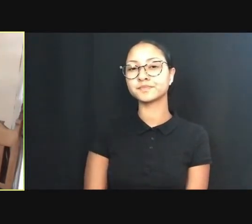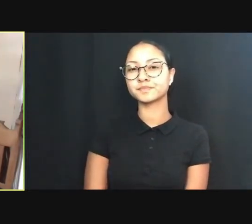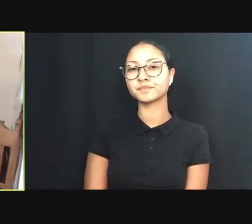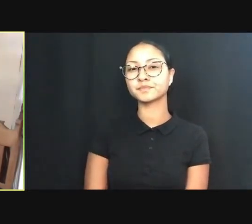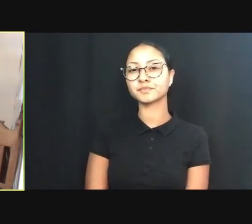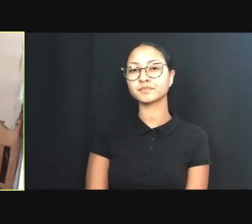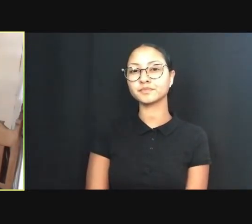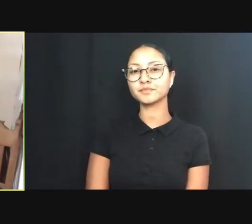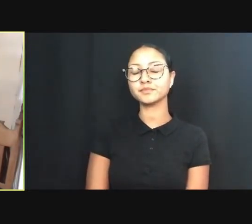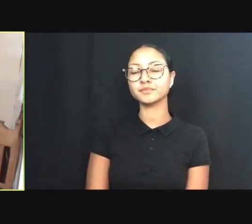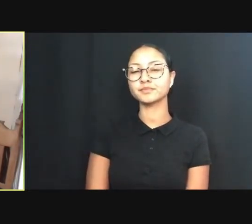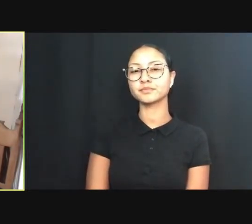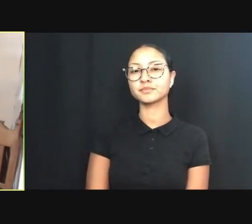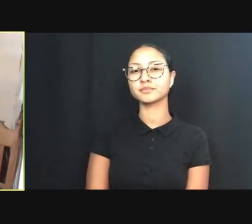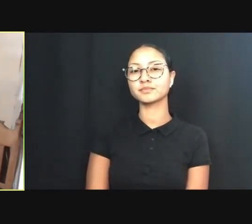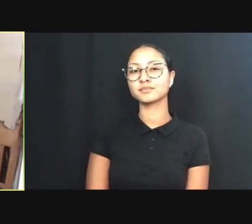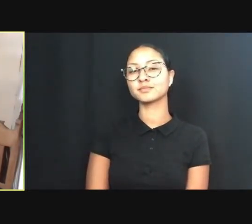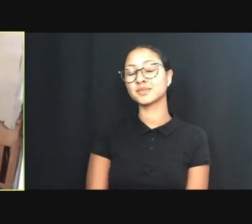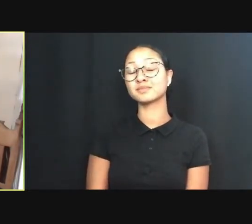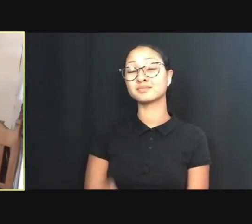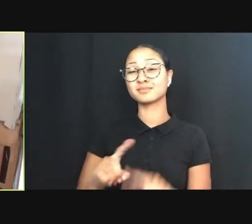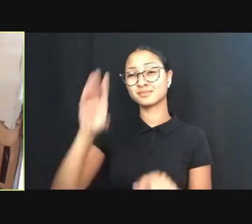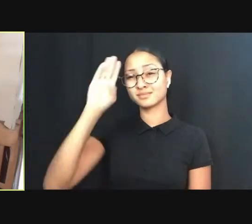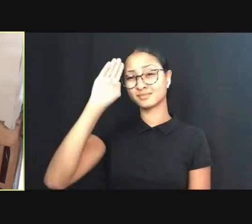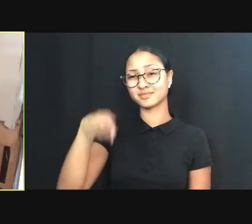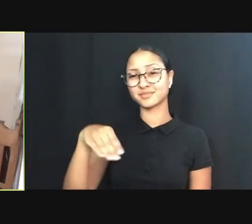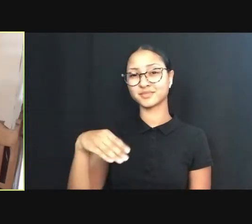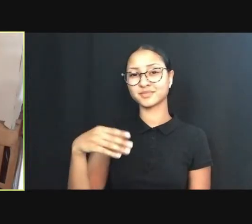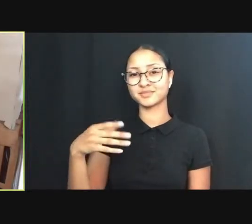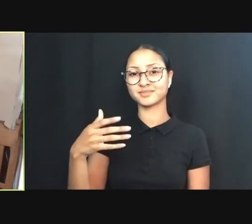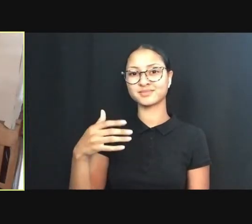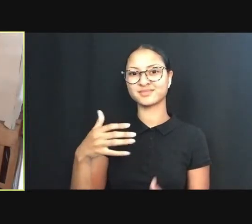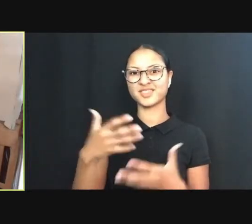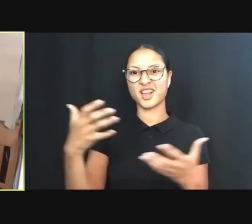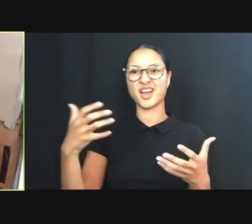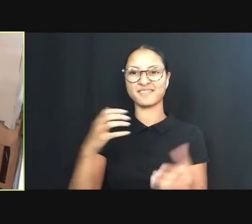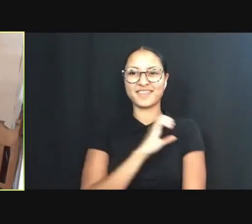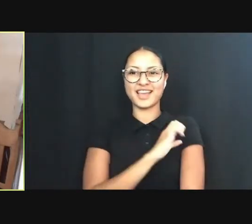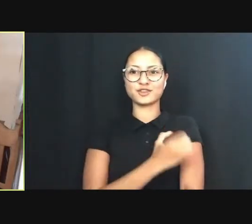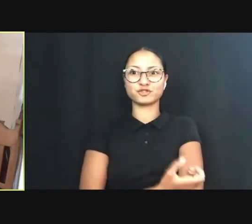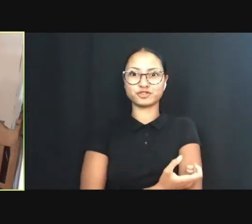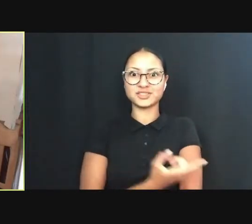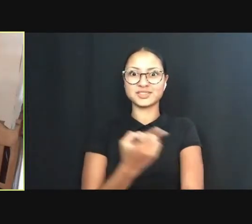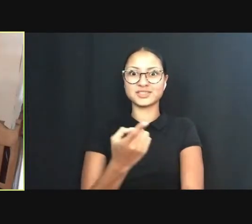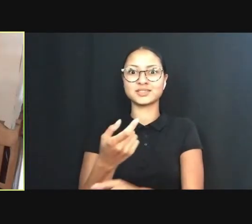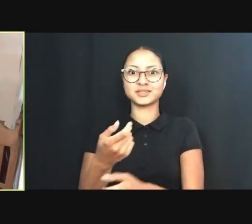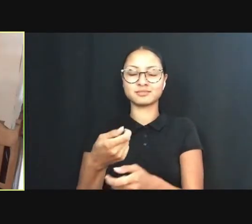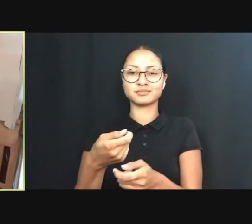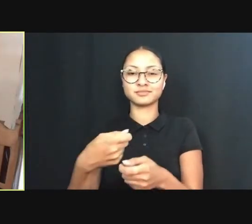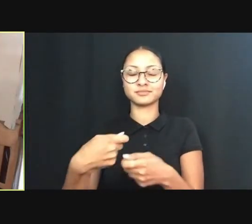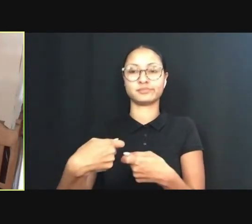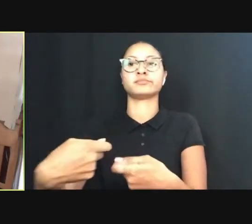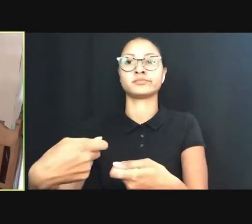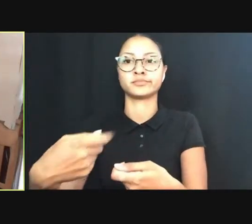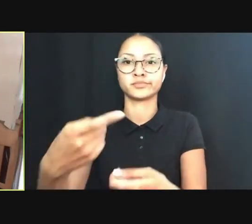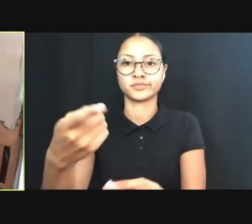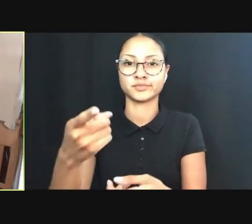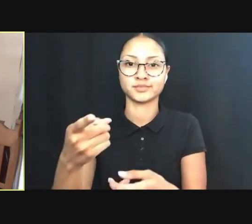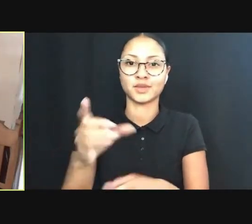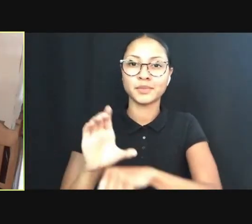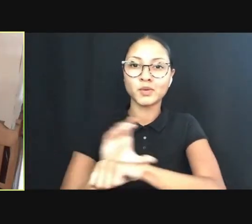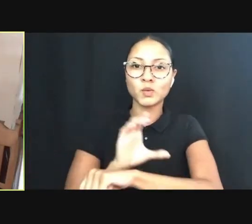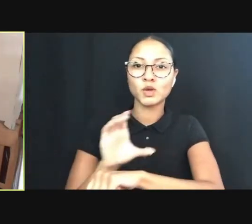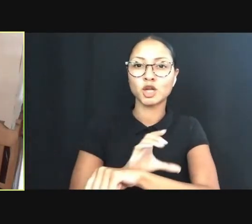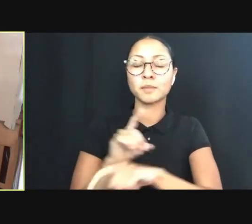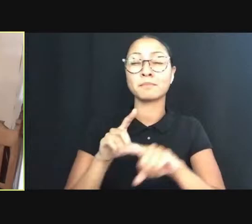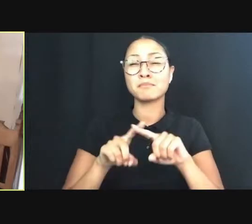it's pulling, extracting energy. So it's nice to also move away from it. But to be able to be connected with folks and see